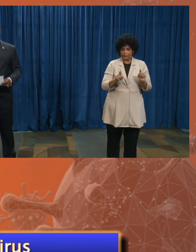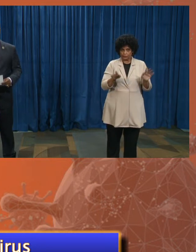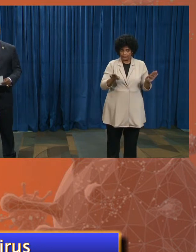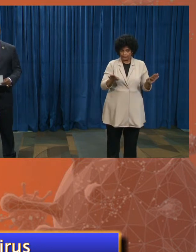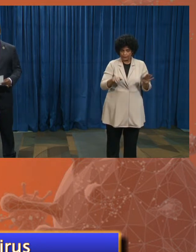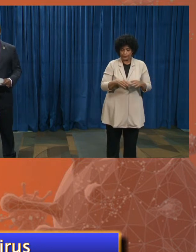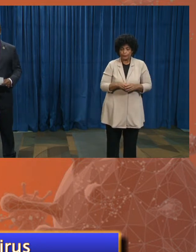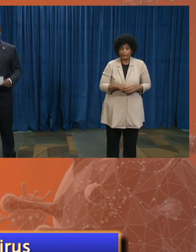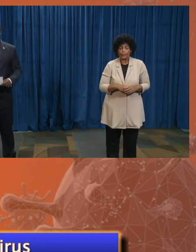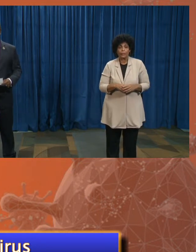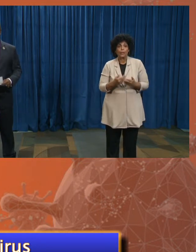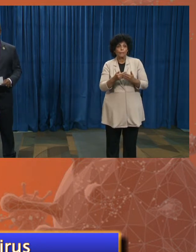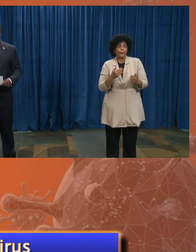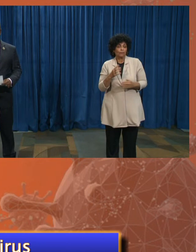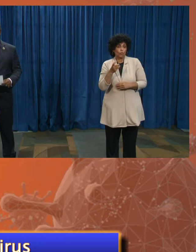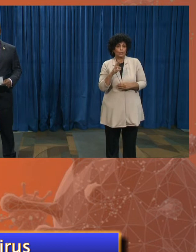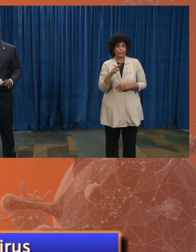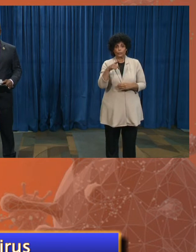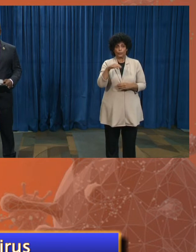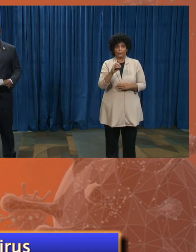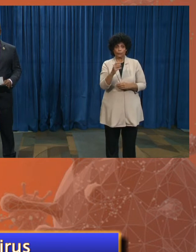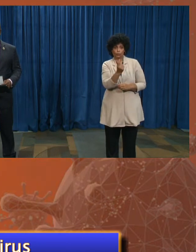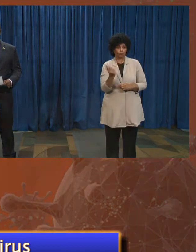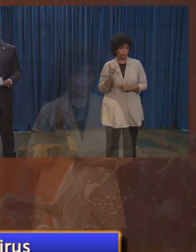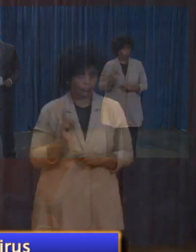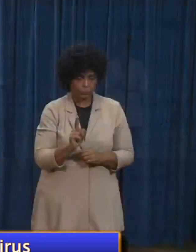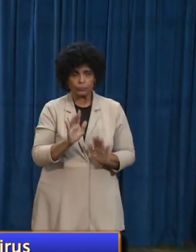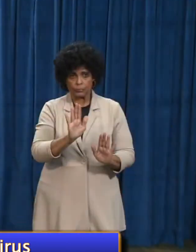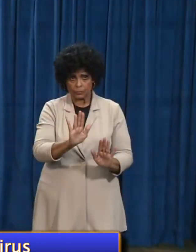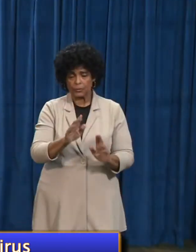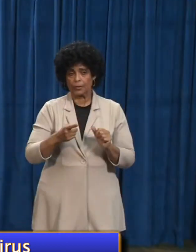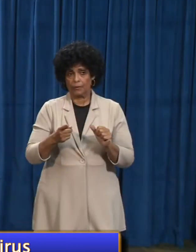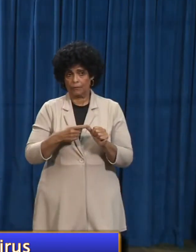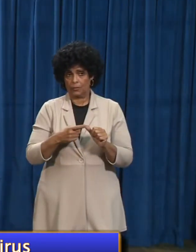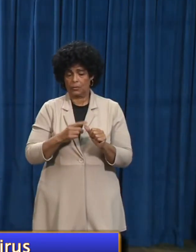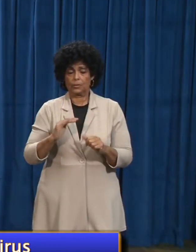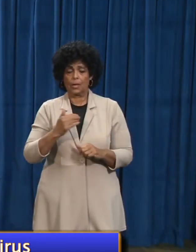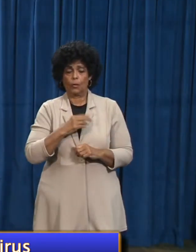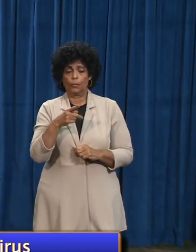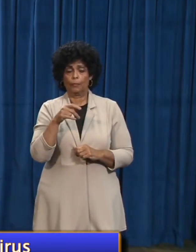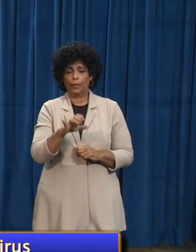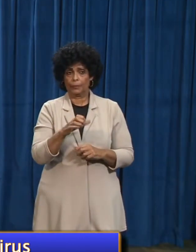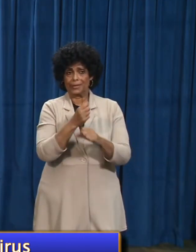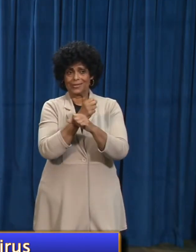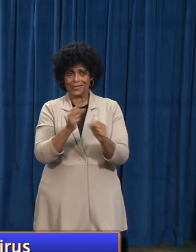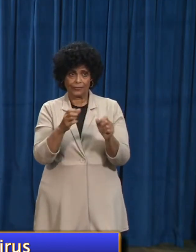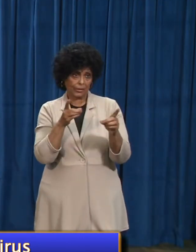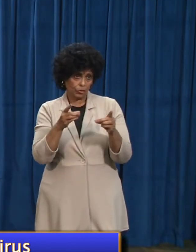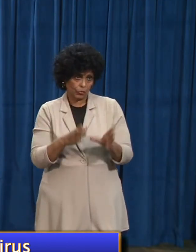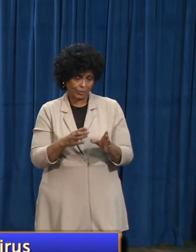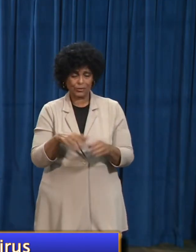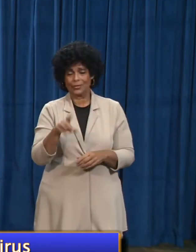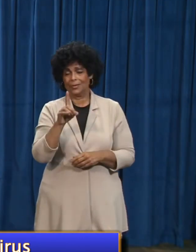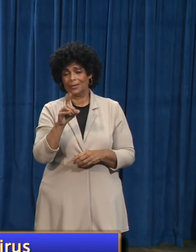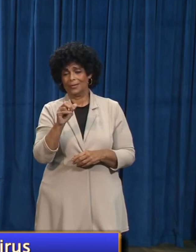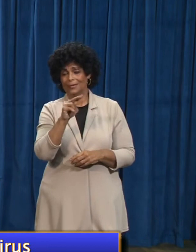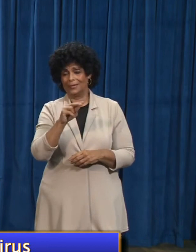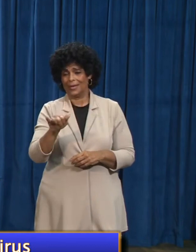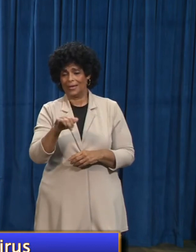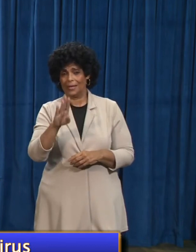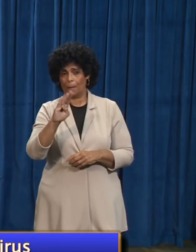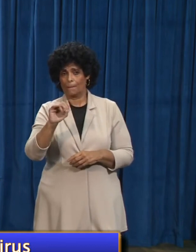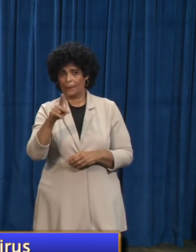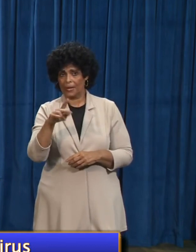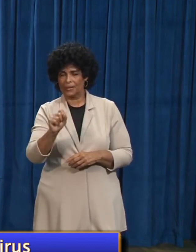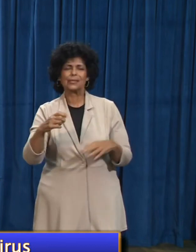Before Dr. Pino comes up to speak, I want to point out that our Public Safety Director, Danny Banks, is here,